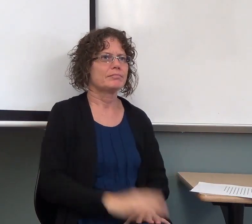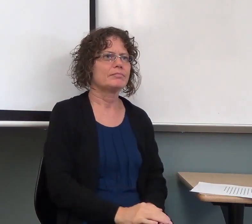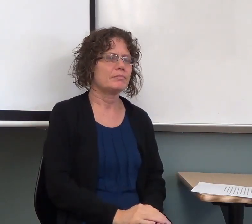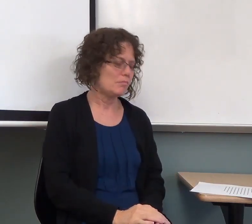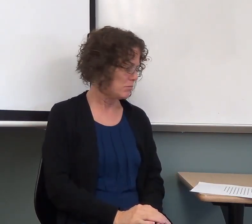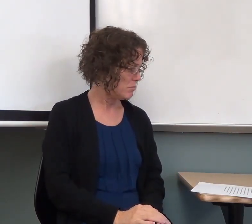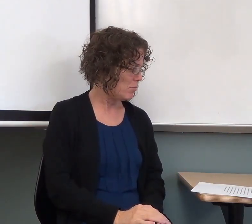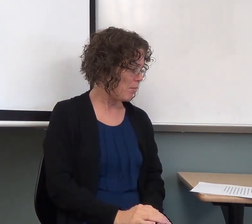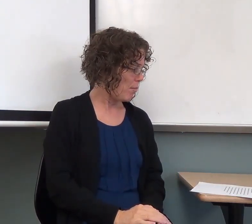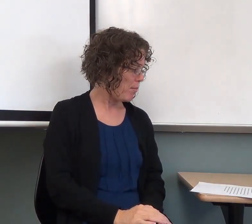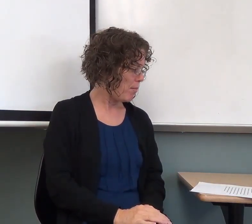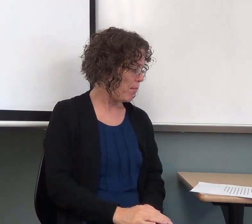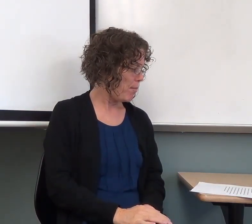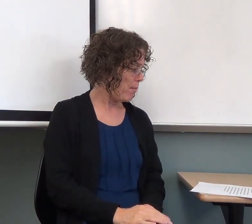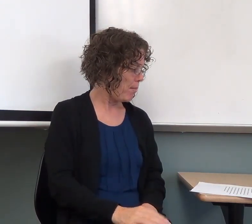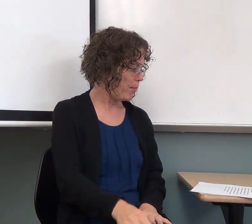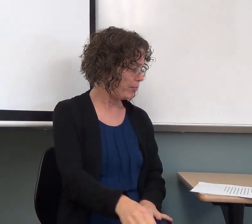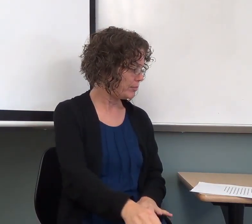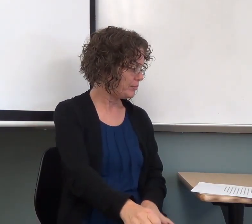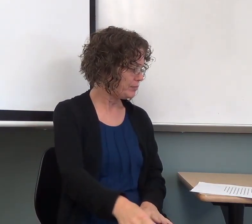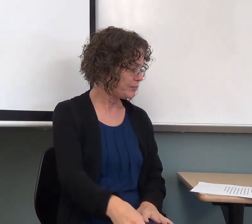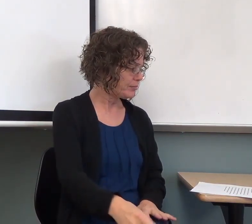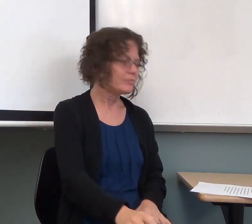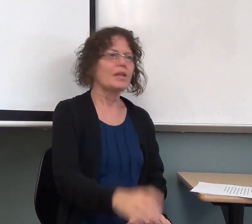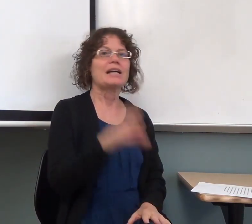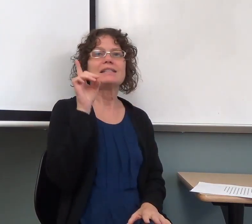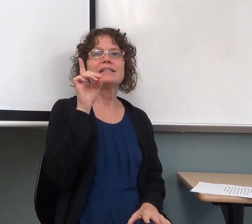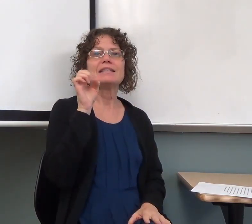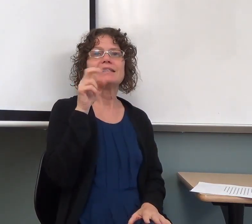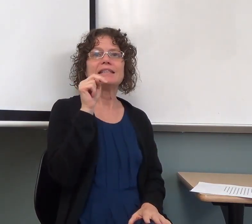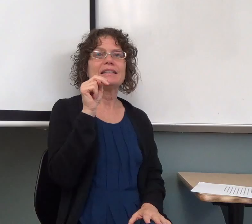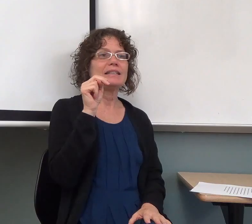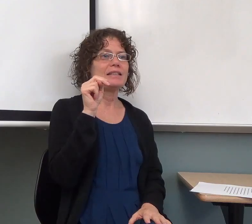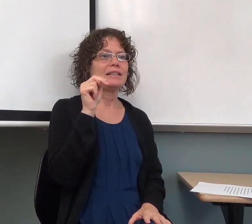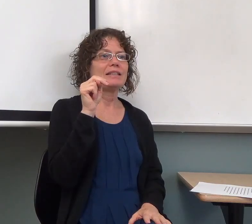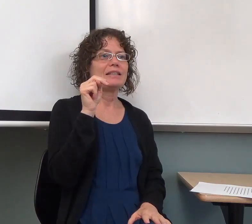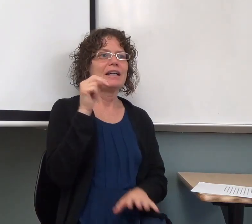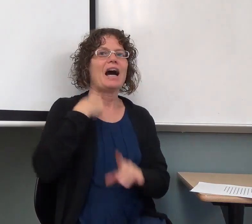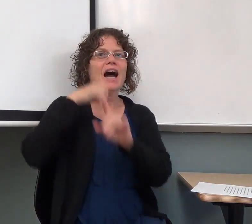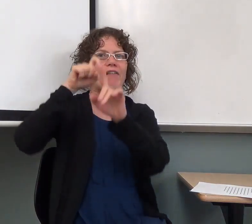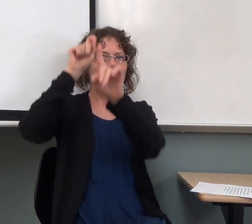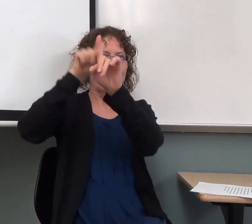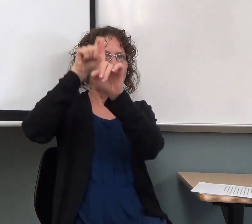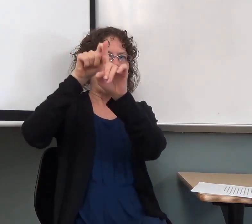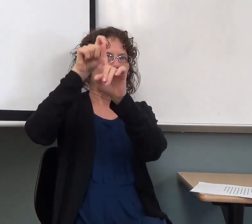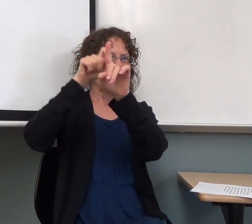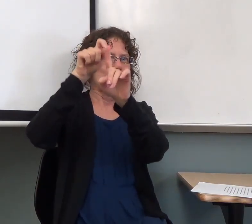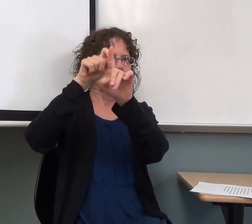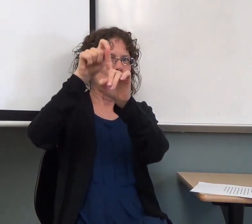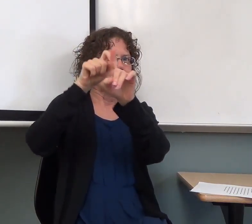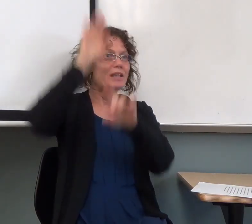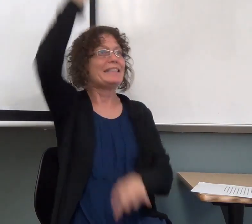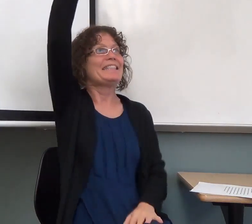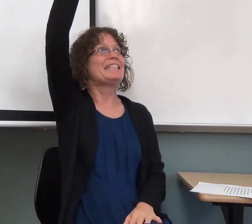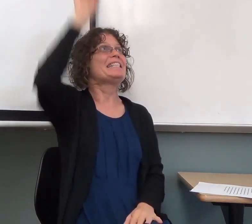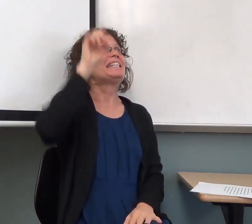Raise your hand if you know the answer. Dean. Thank you. Okay, I have to pick on you before you say it. You went like this, Dean. Oh,